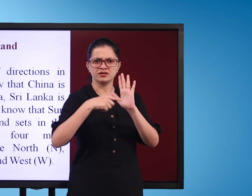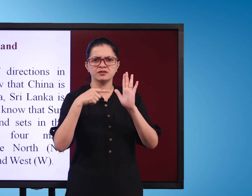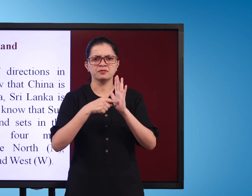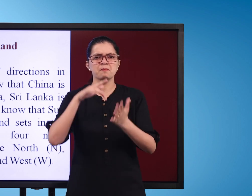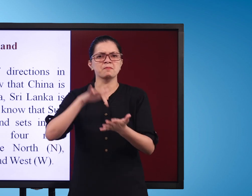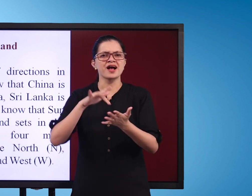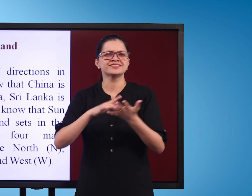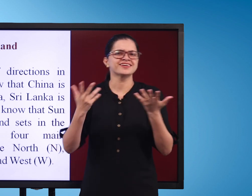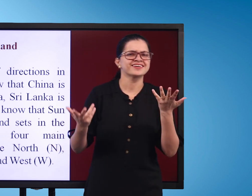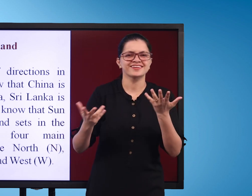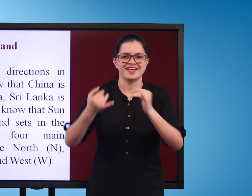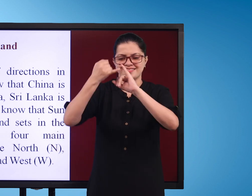Sri Lanka is to the south.